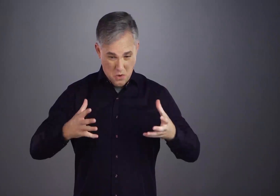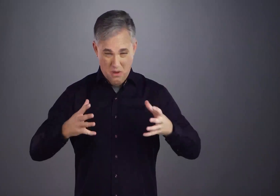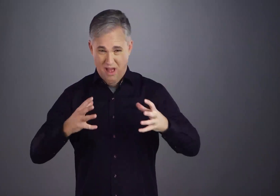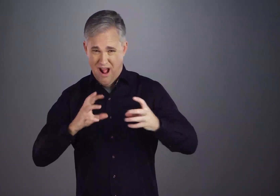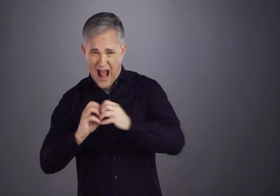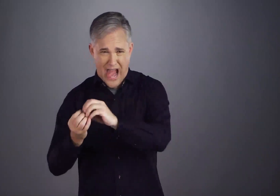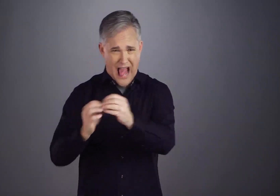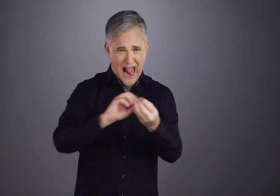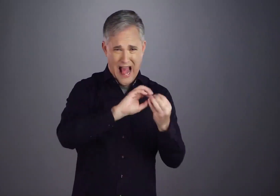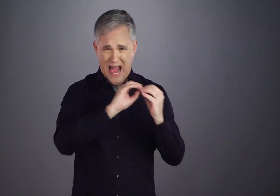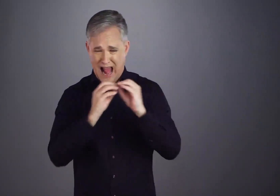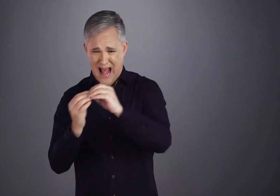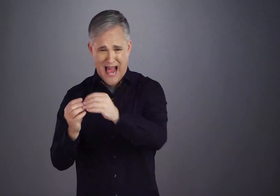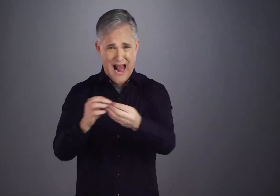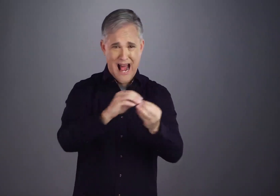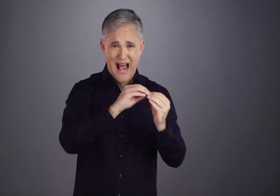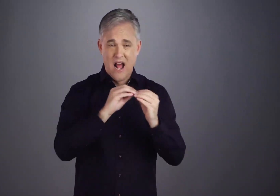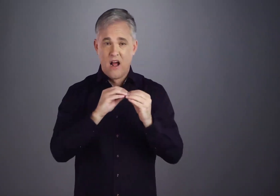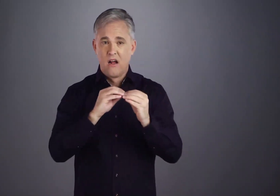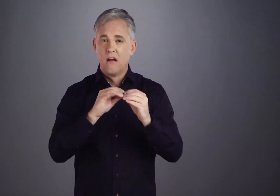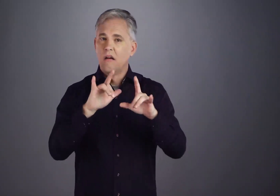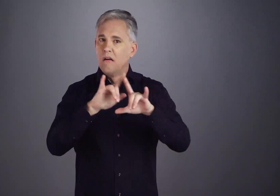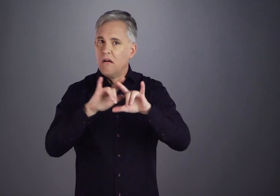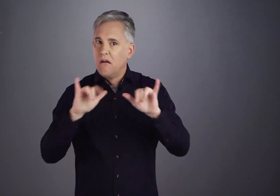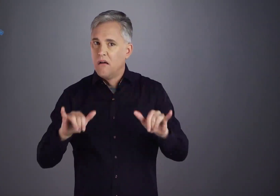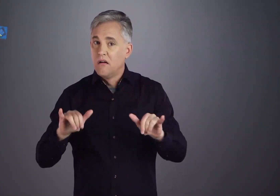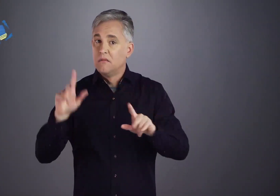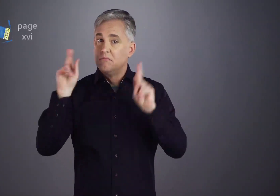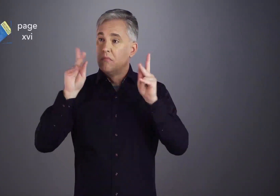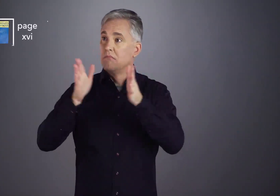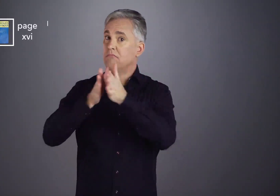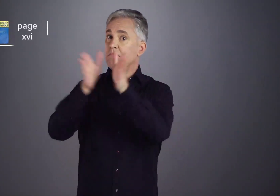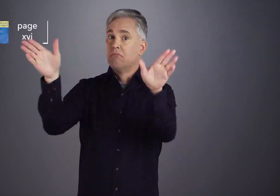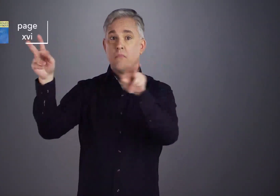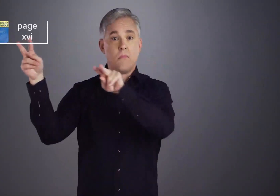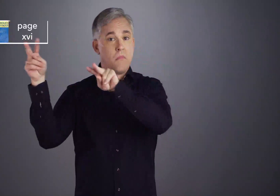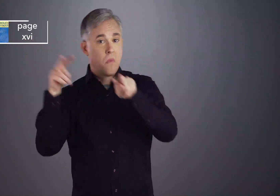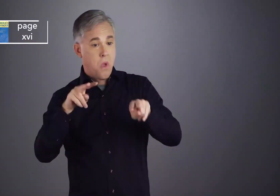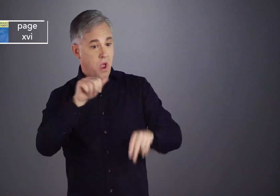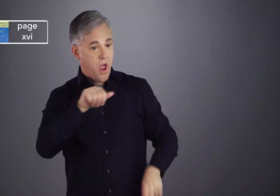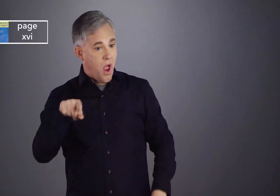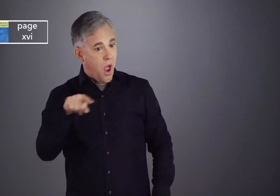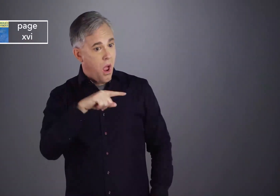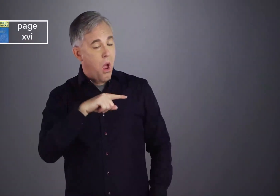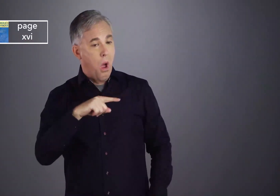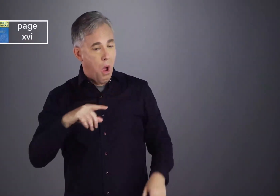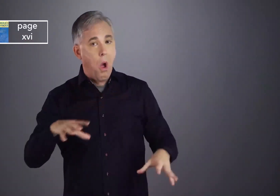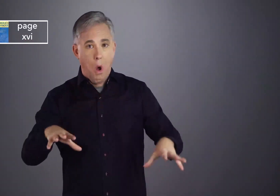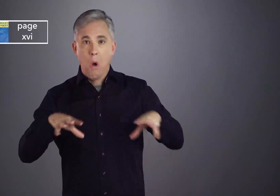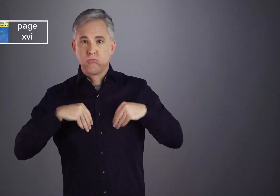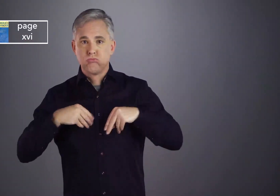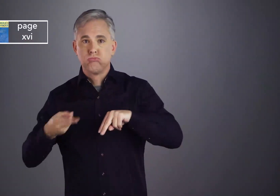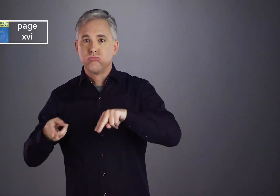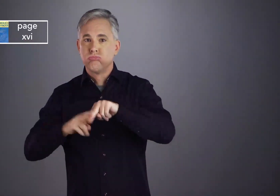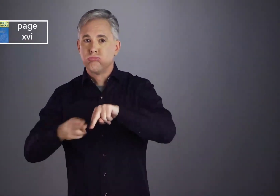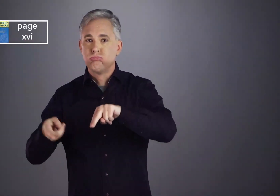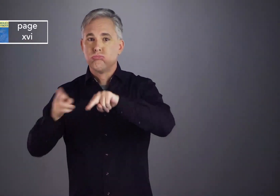While the internal difficulties of our adolescent period were being ironed out, public acceptance of AA grew by leaps and